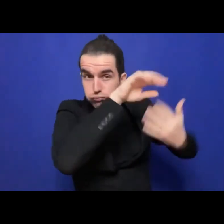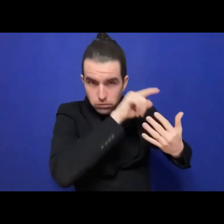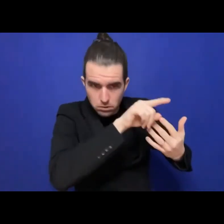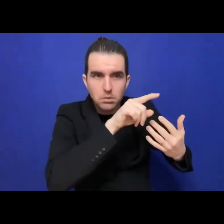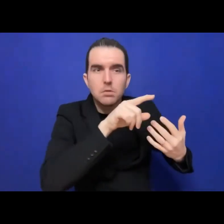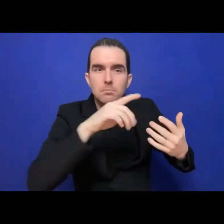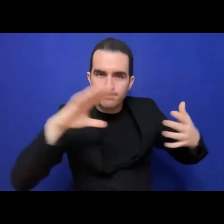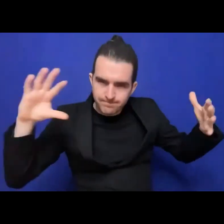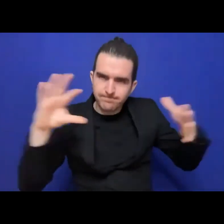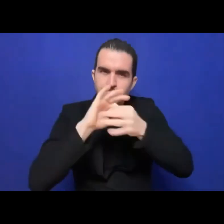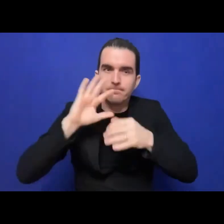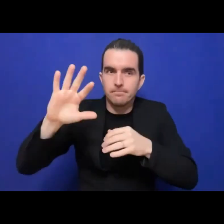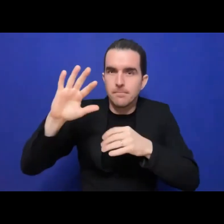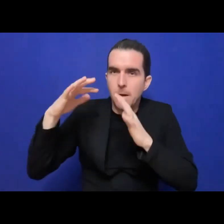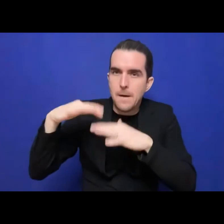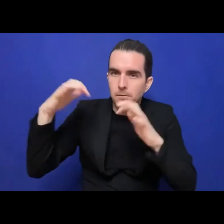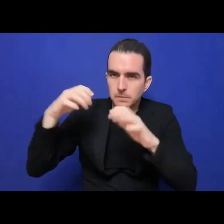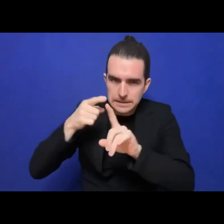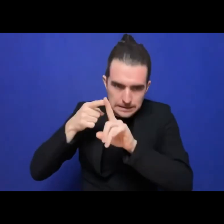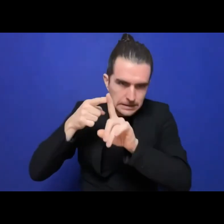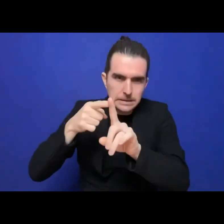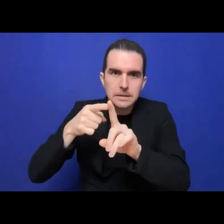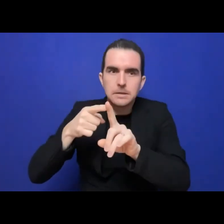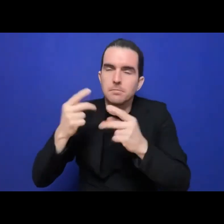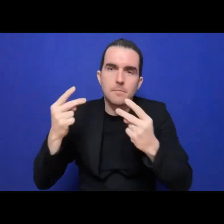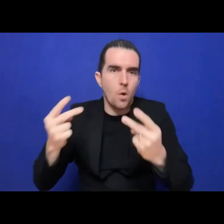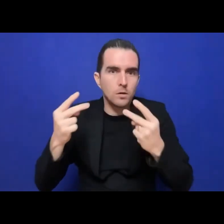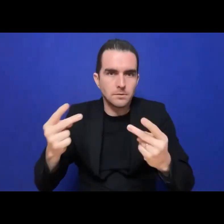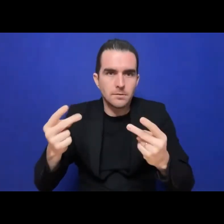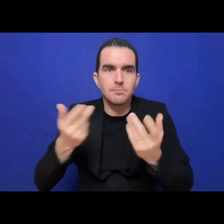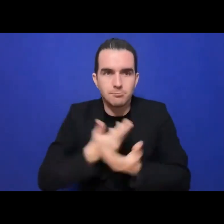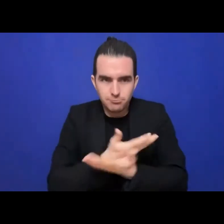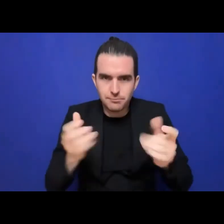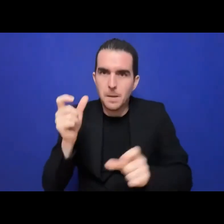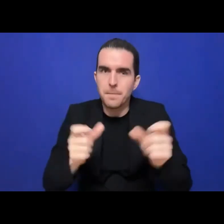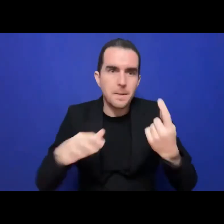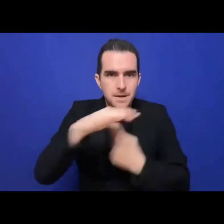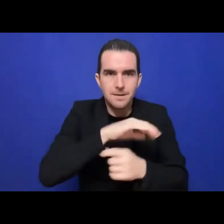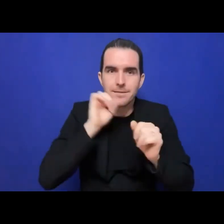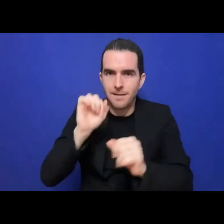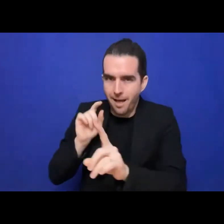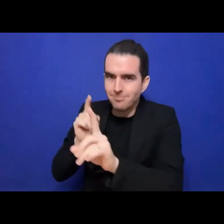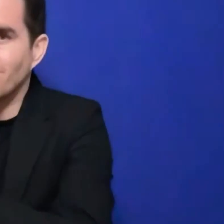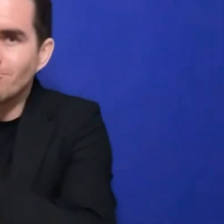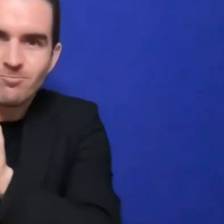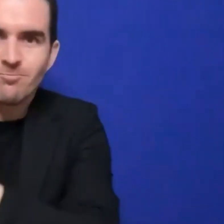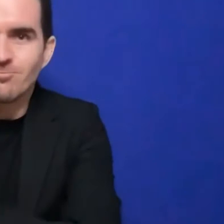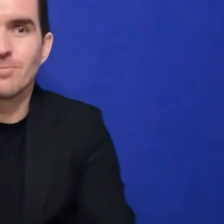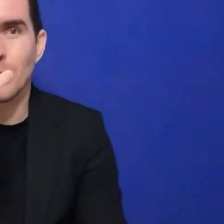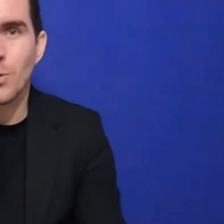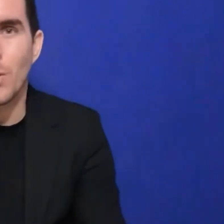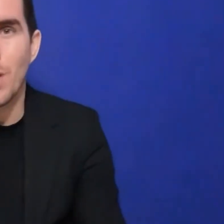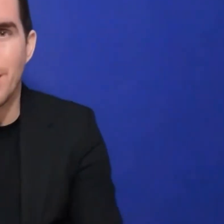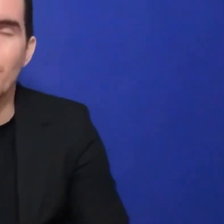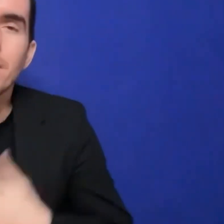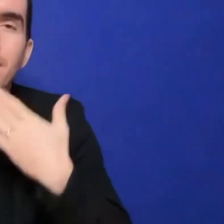2013. Thank you so much. Wonderful. Thank you so much, Walid. I think you covered a lot, and so